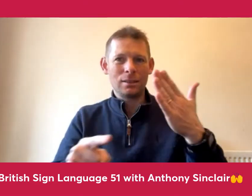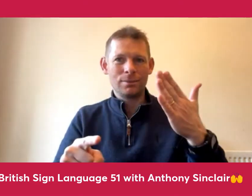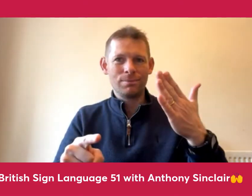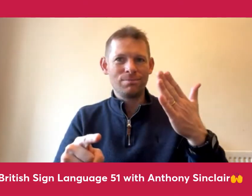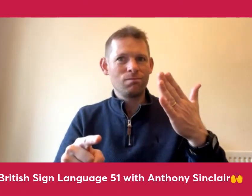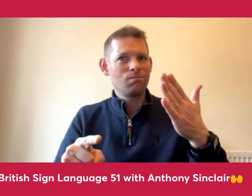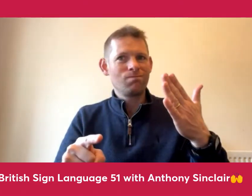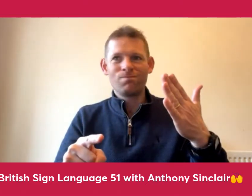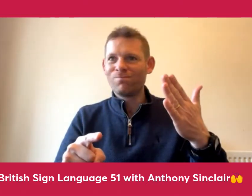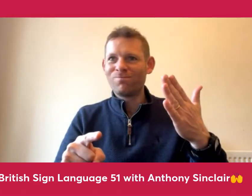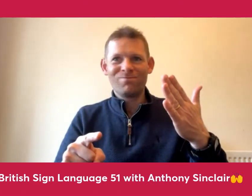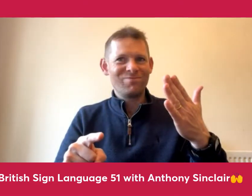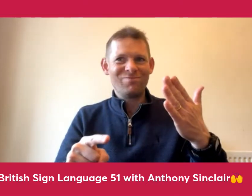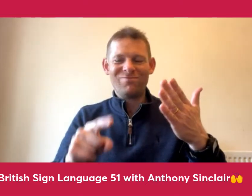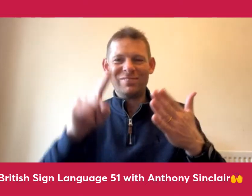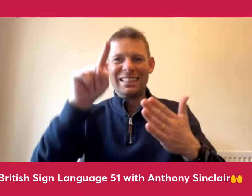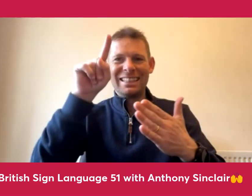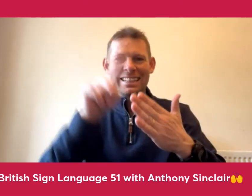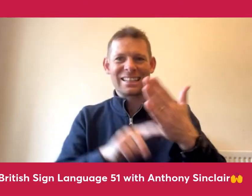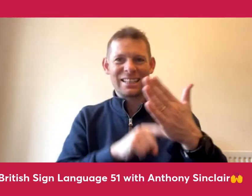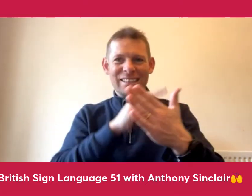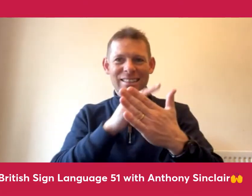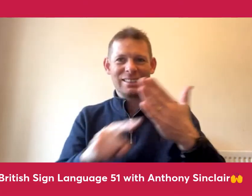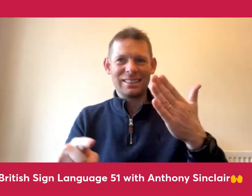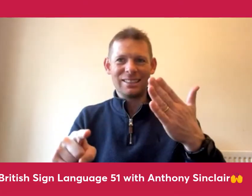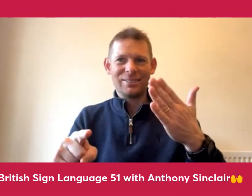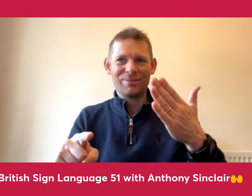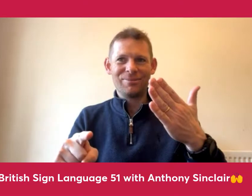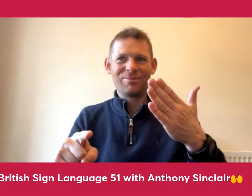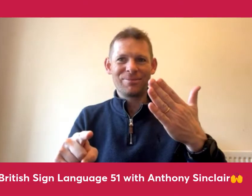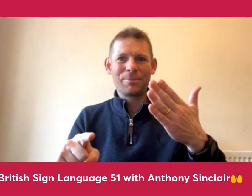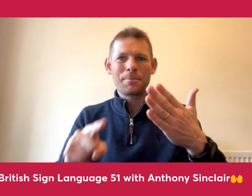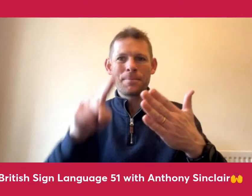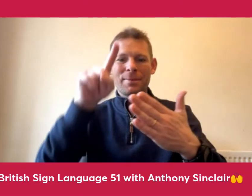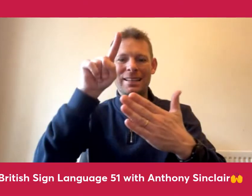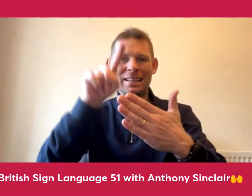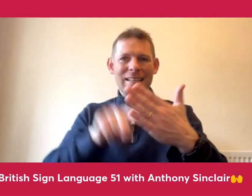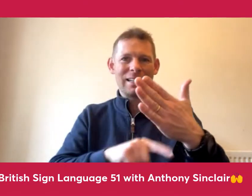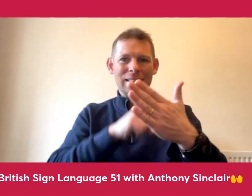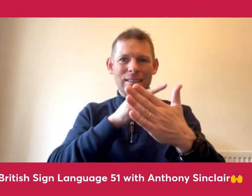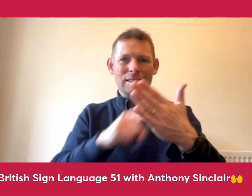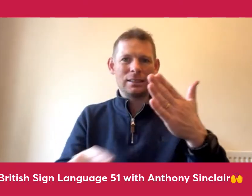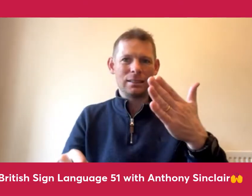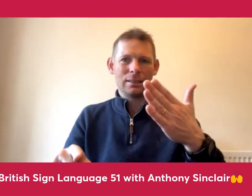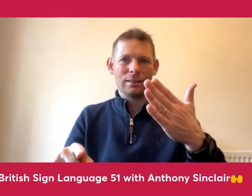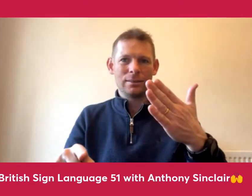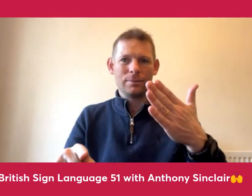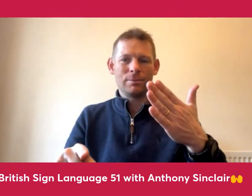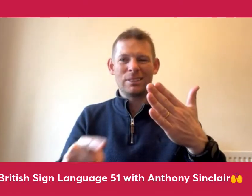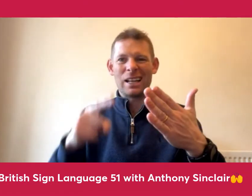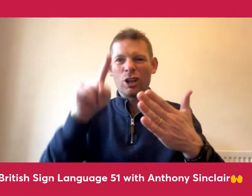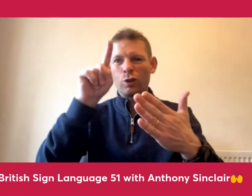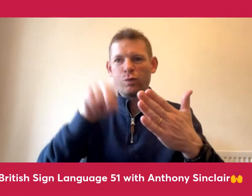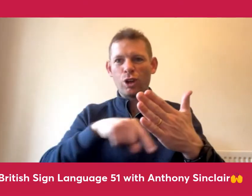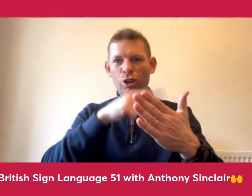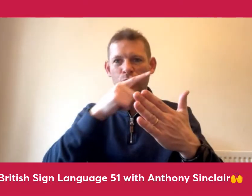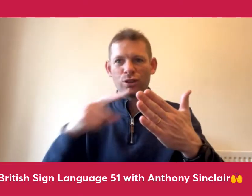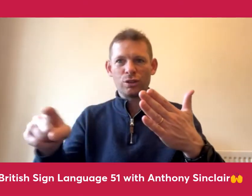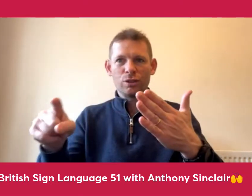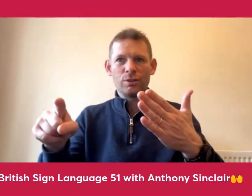The worst thing you could hear is when your holiday is cancelled. That's a cancellation. That's not nice to hear. So